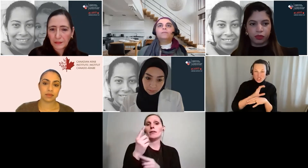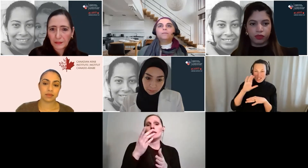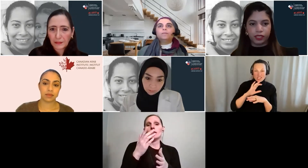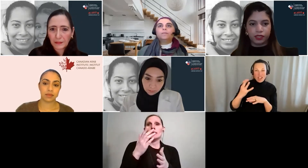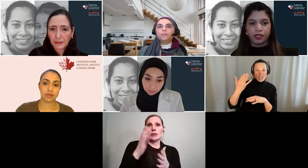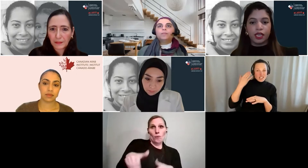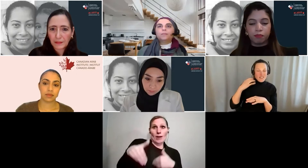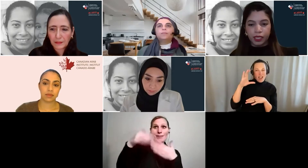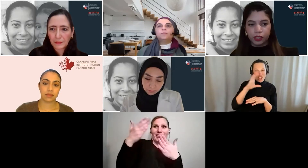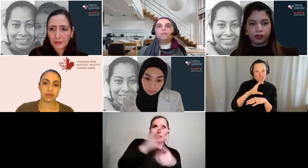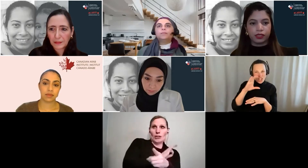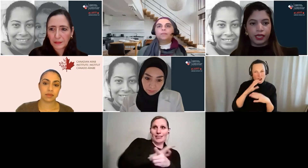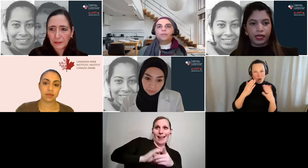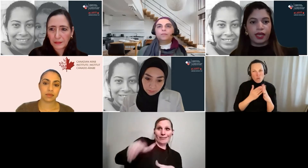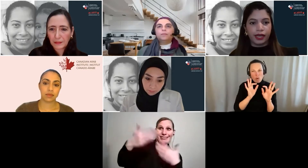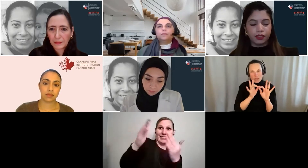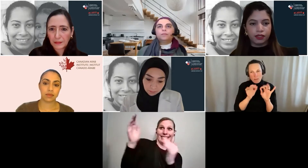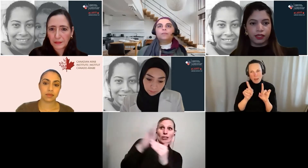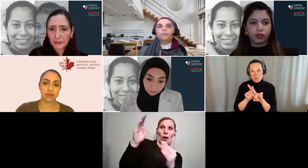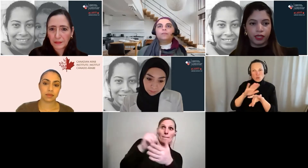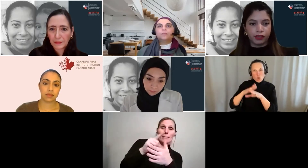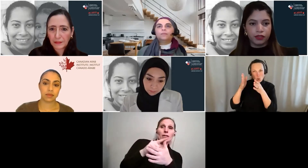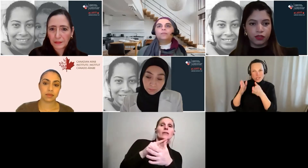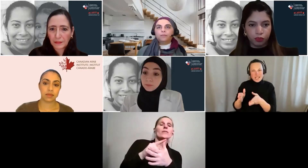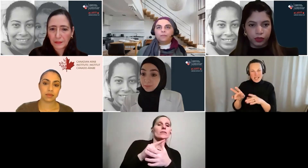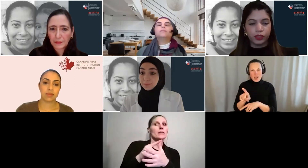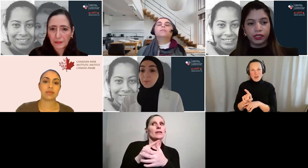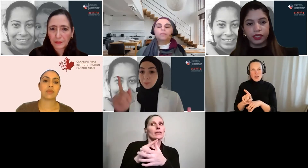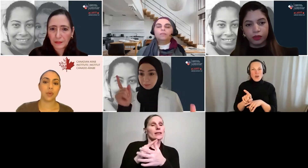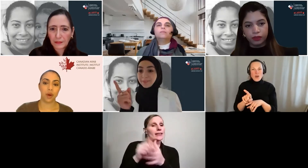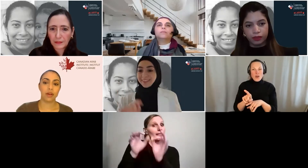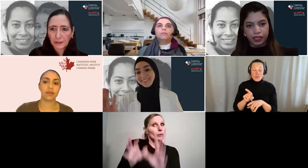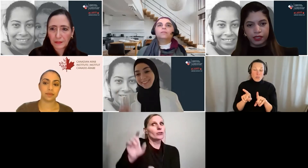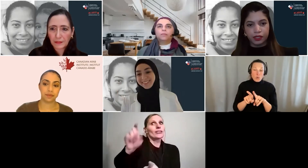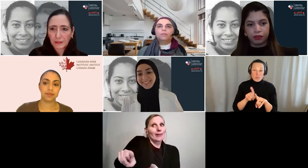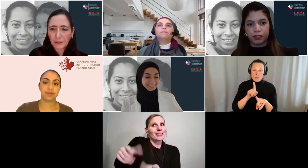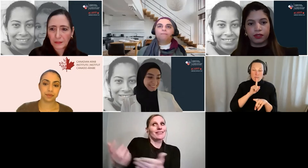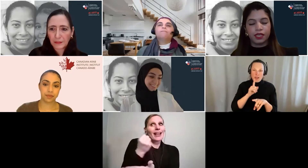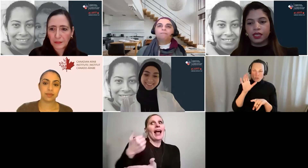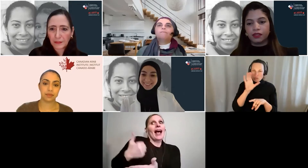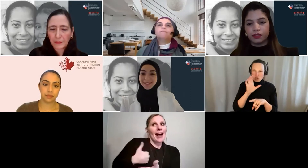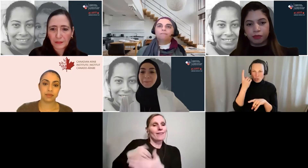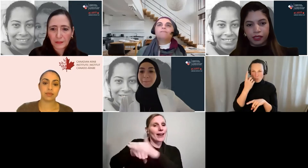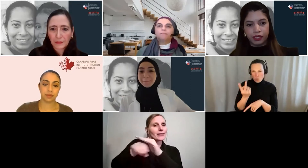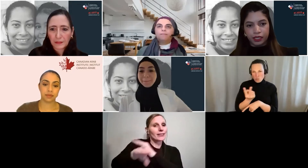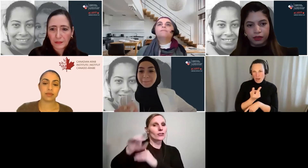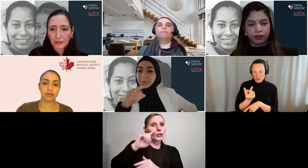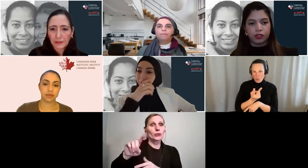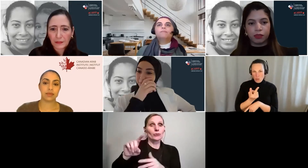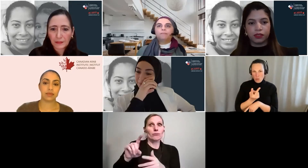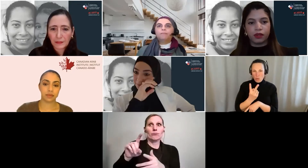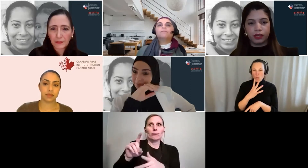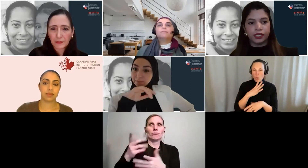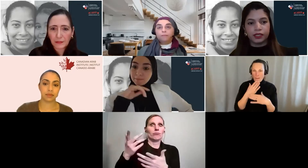actually put forward is make sure they have access to mental health support within their own organization, because these are mental health